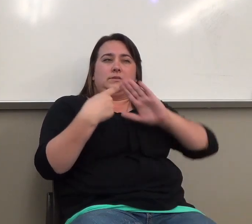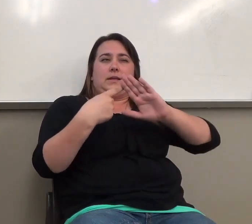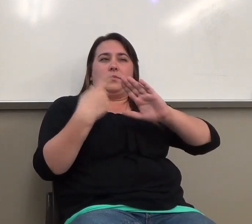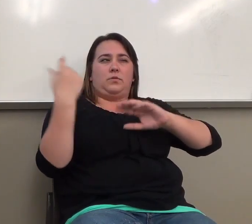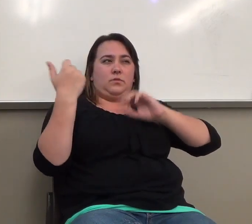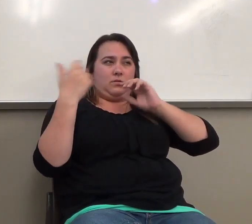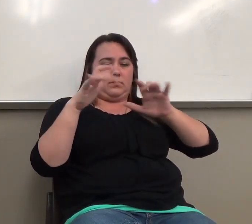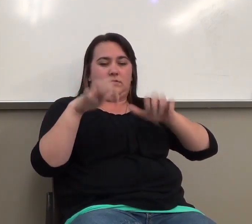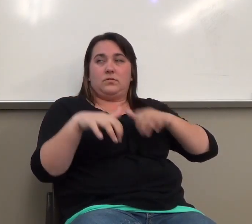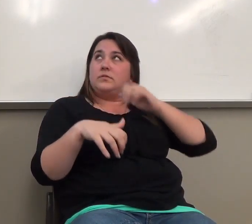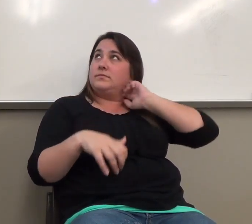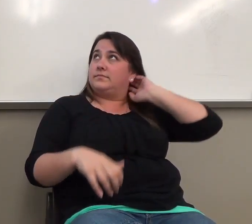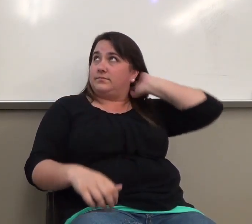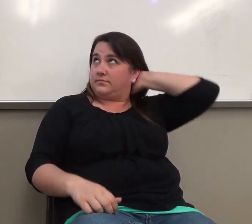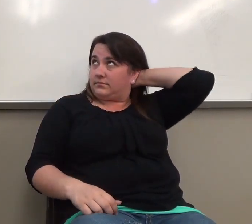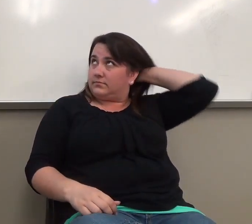are singular, these are plural.